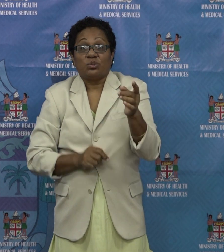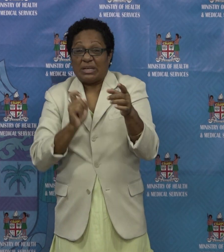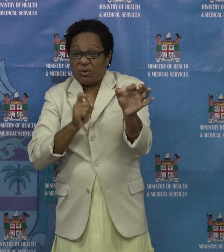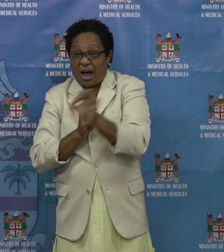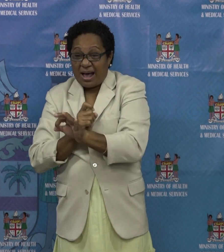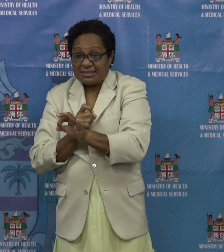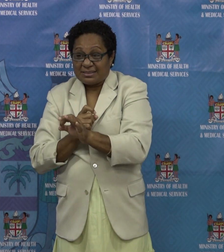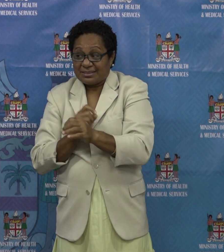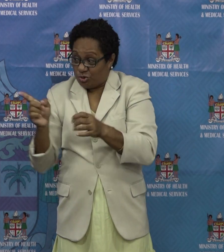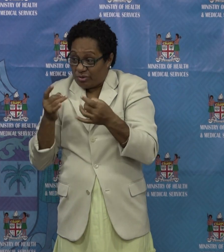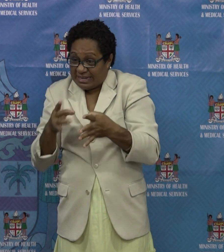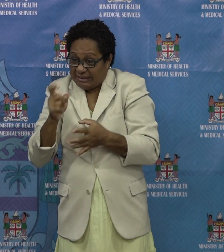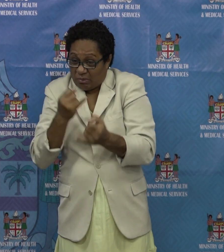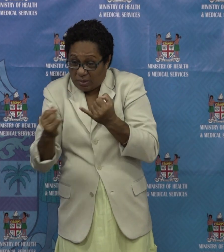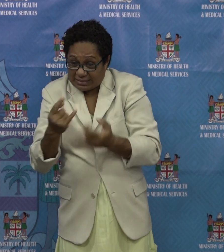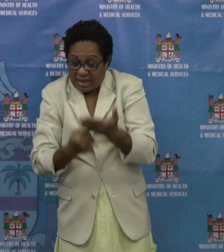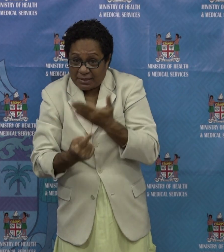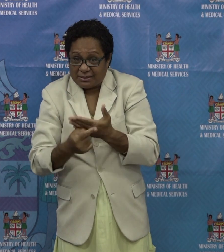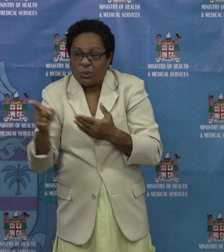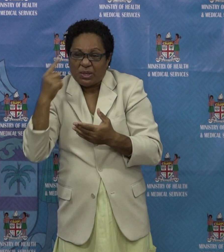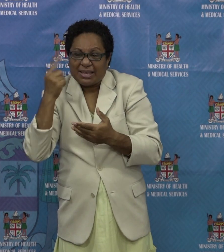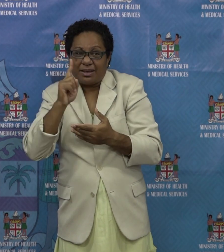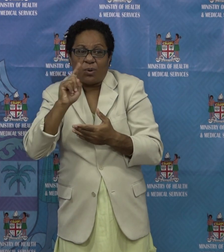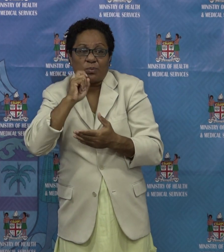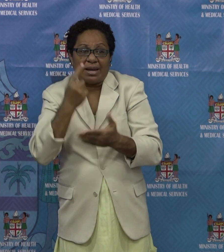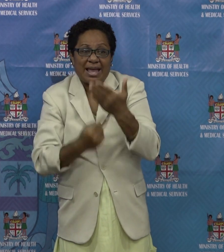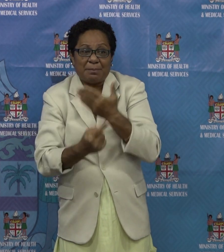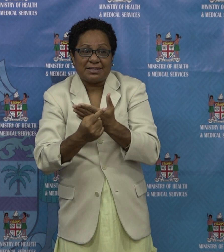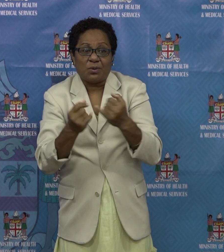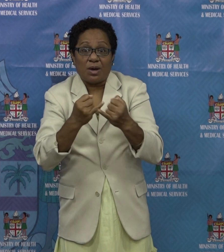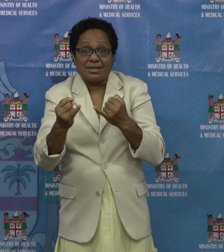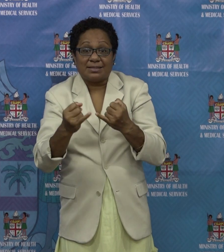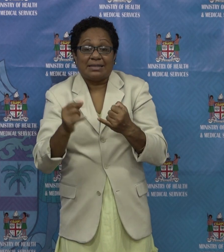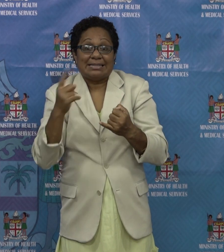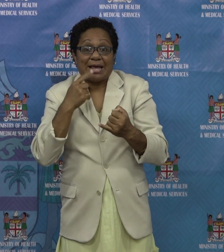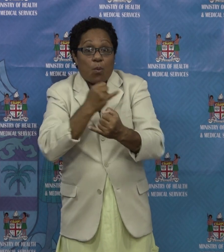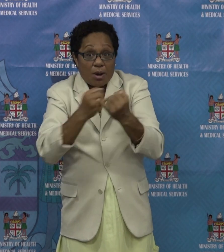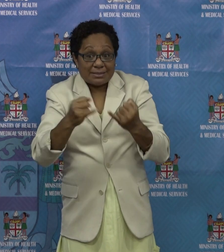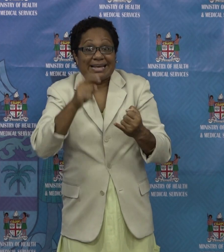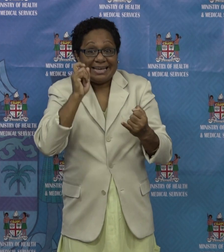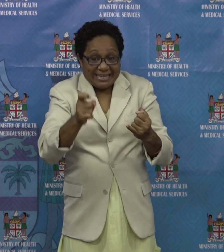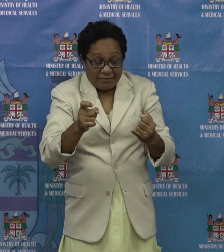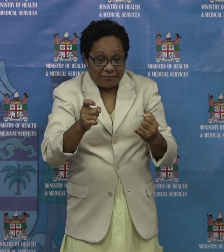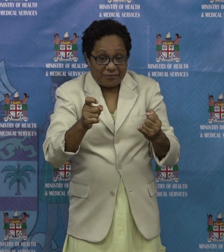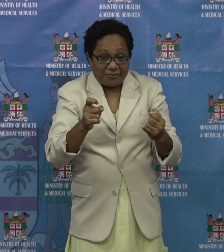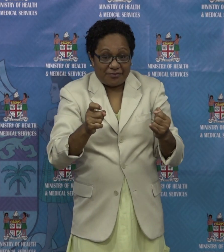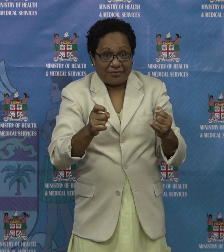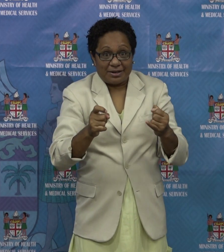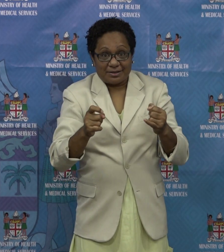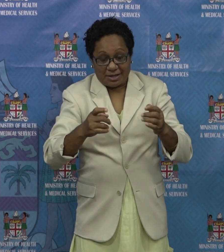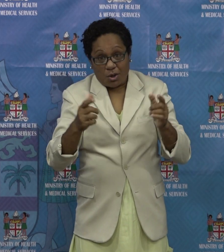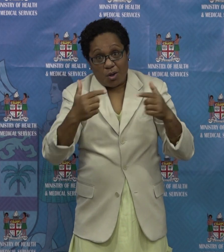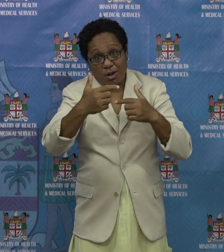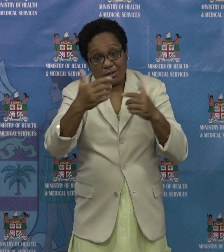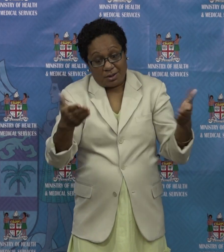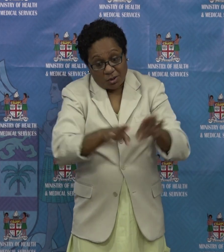scenario, the worst case scenario probably at this point in time is that we have to extend the lockdown for a few more days because we haven't completely tested some of the swabs that we need